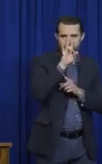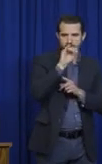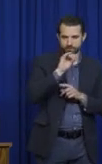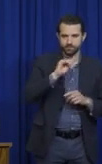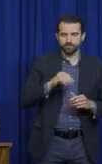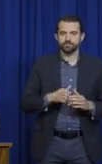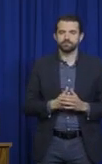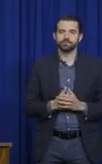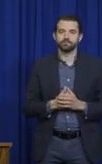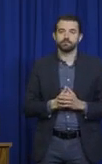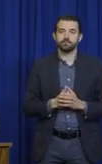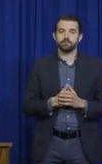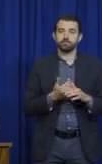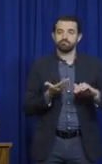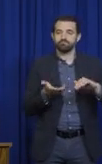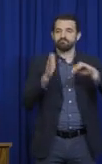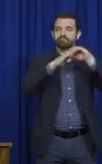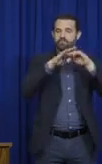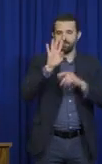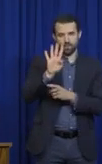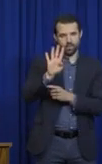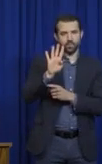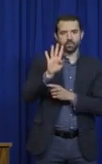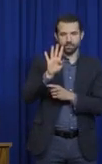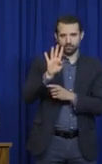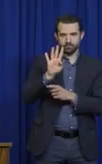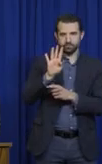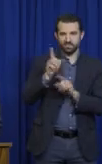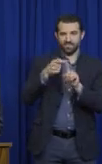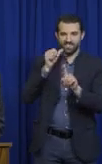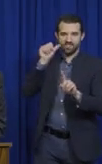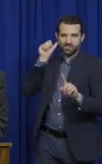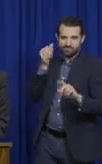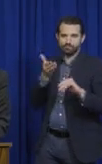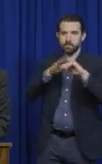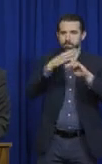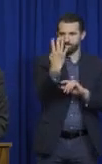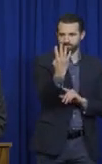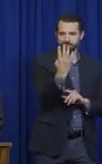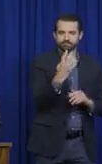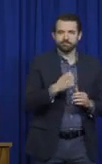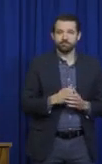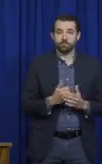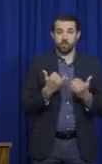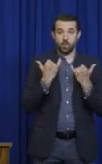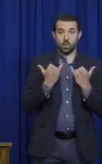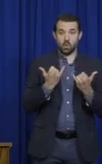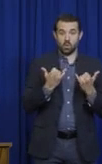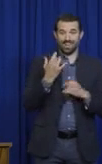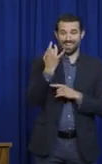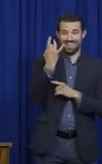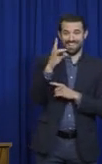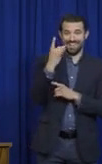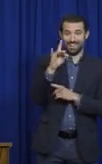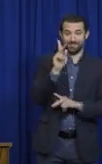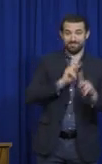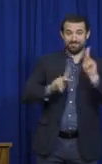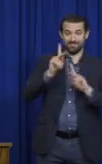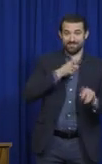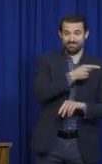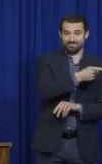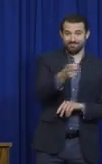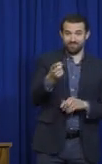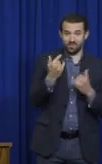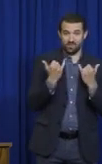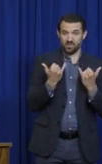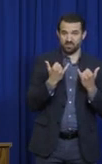an increase of 4 since yesterday. At present, there are 18 individuals who are in intensive care